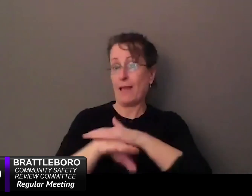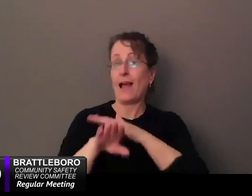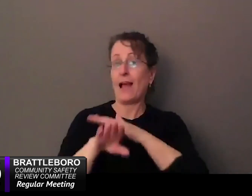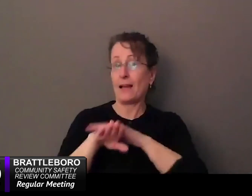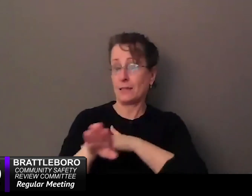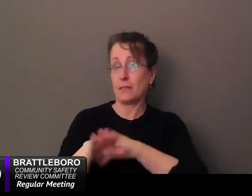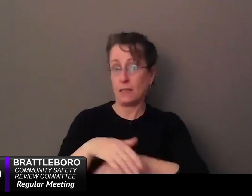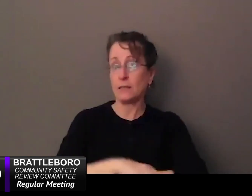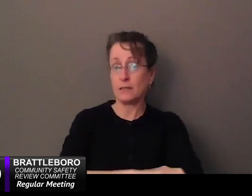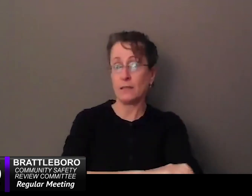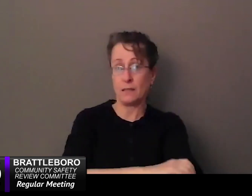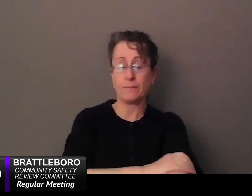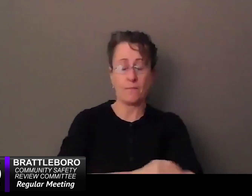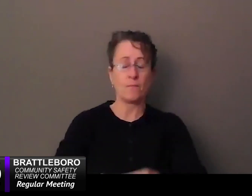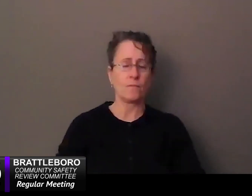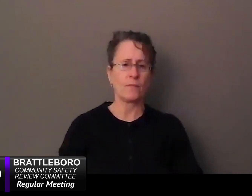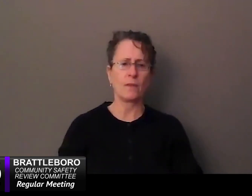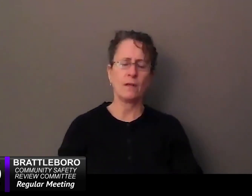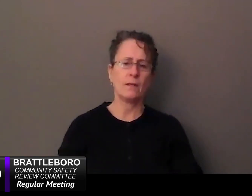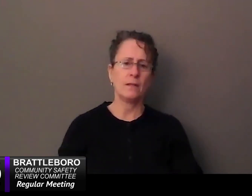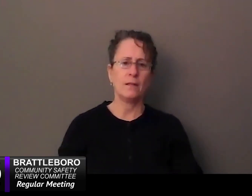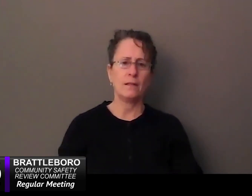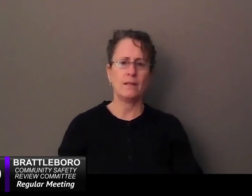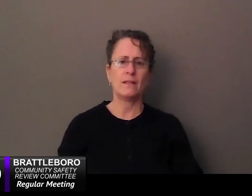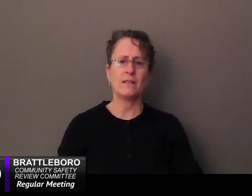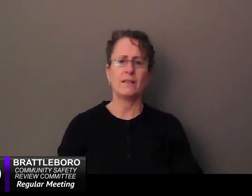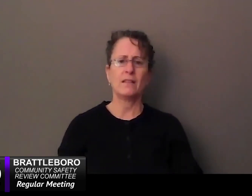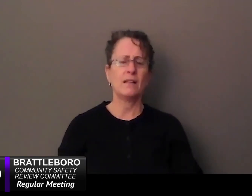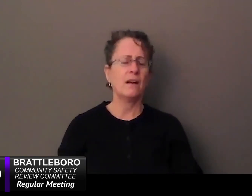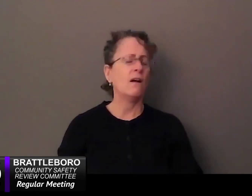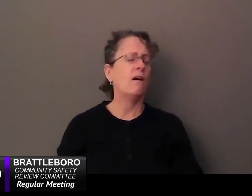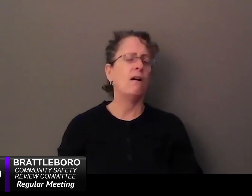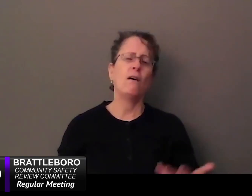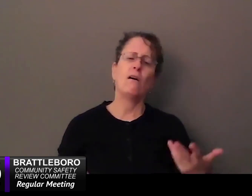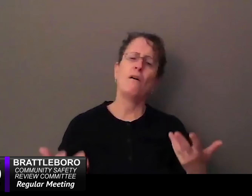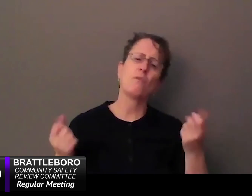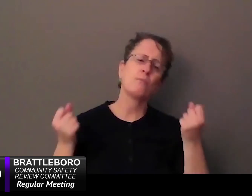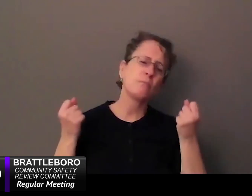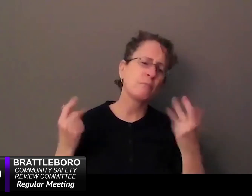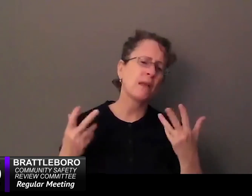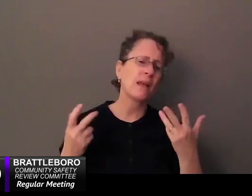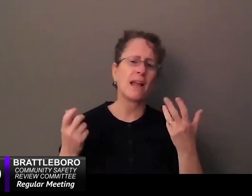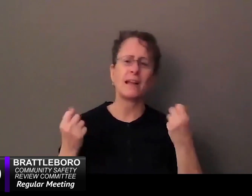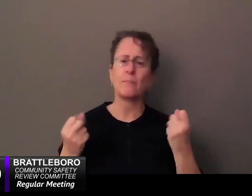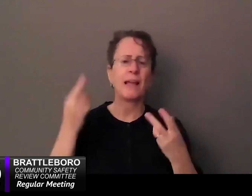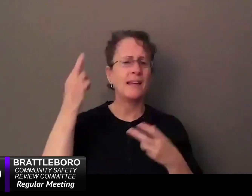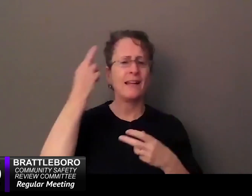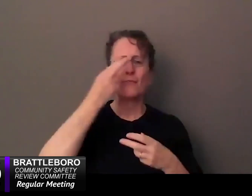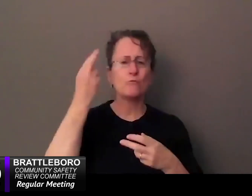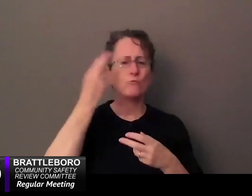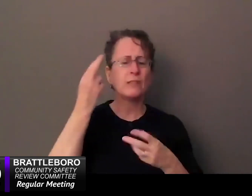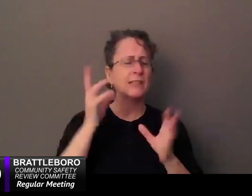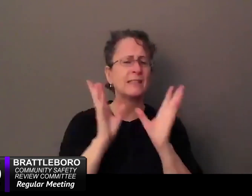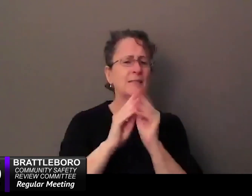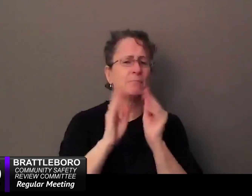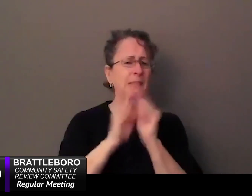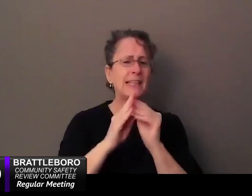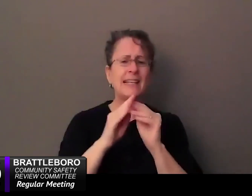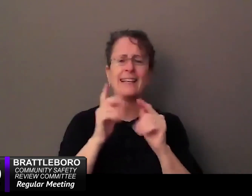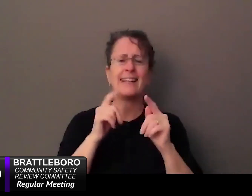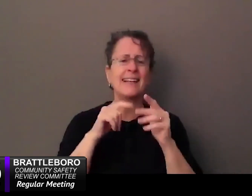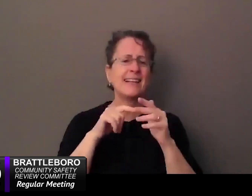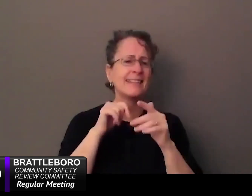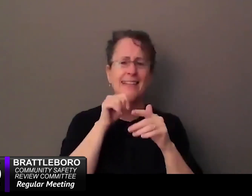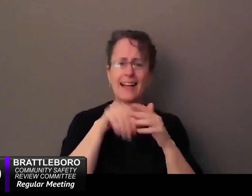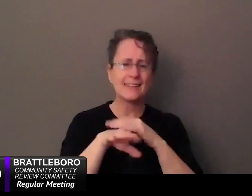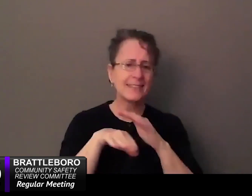concern that there are a million reasons that participating in public processes are inaccessible. I think the group that formed this process was